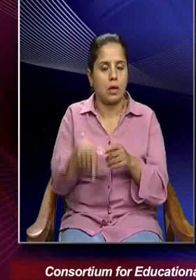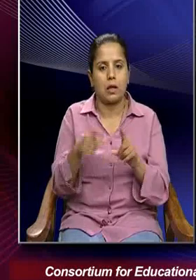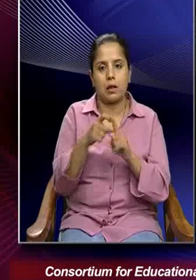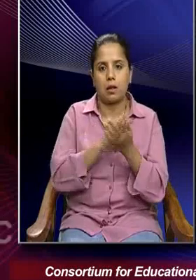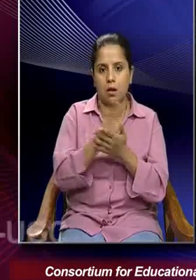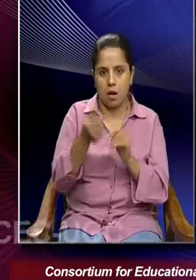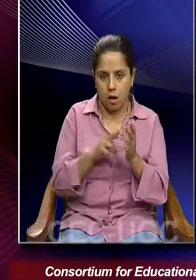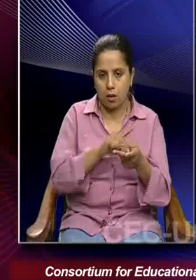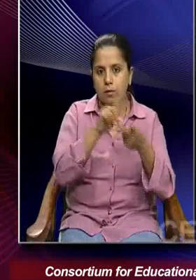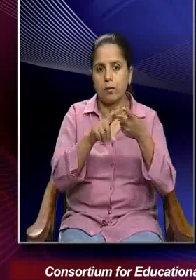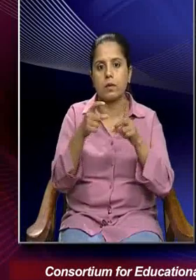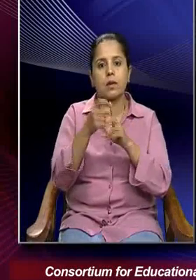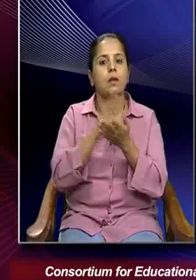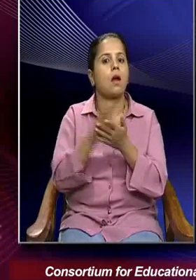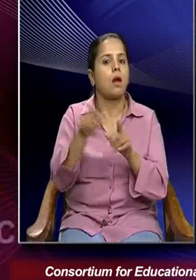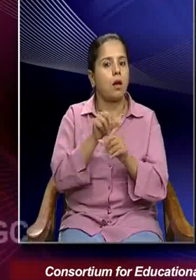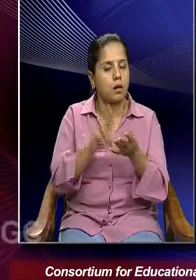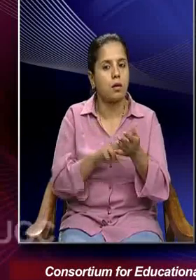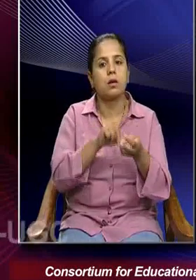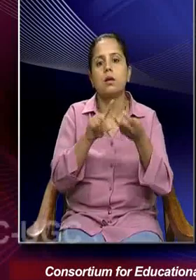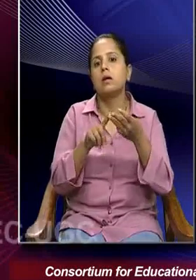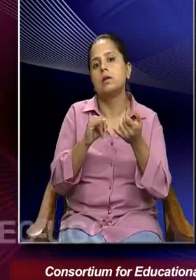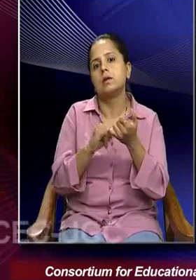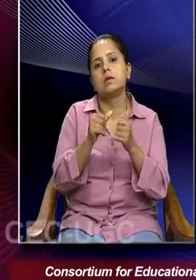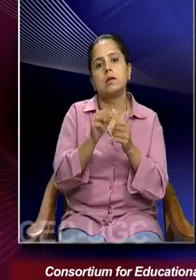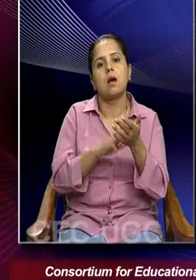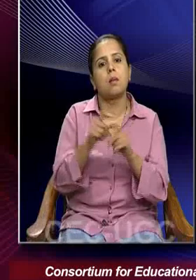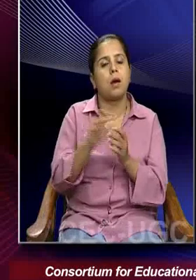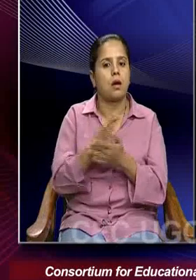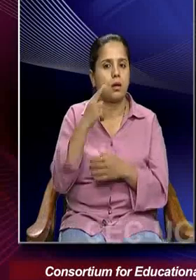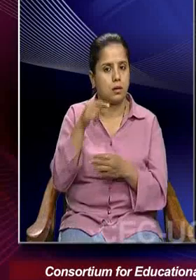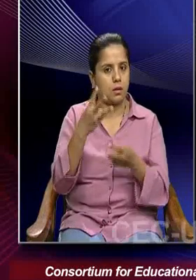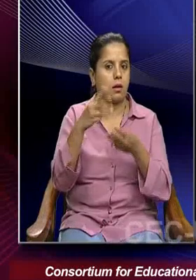and samadhi. So let us start with dharana.